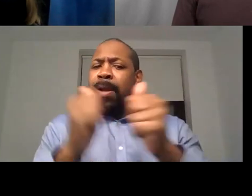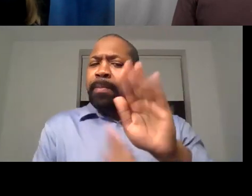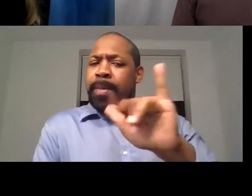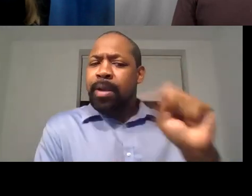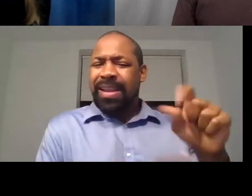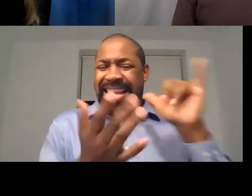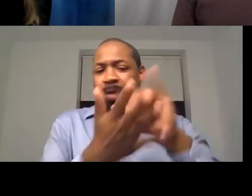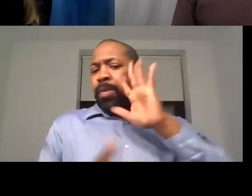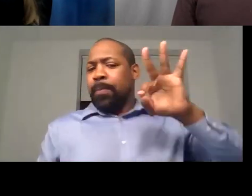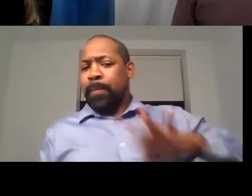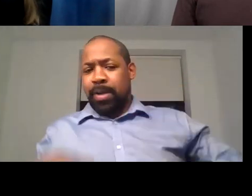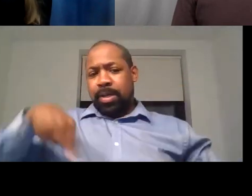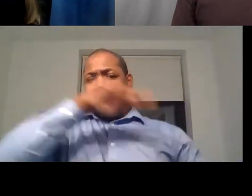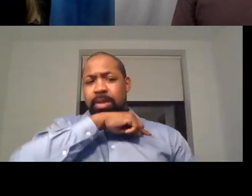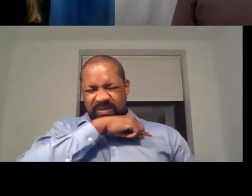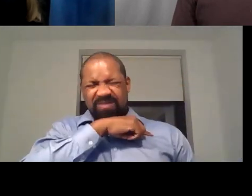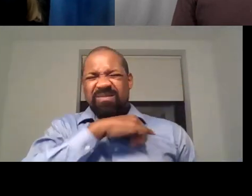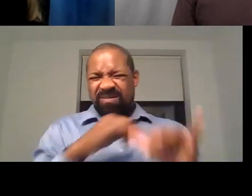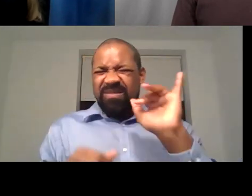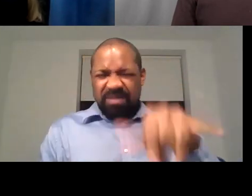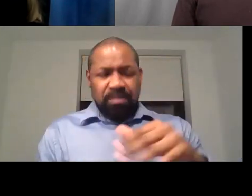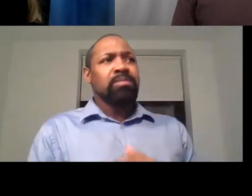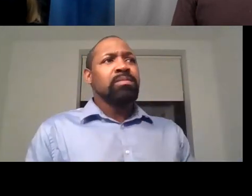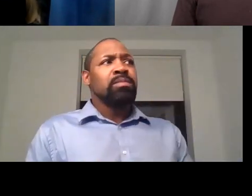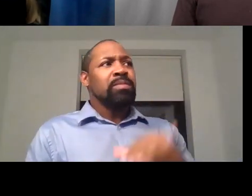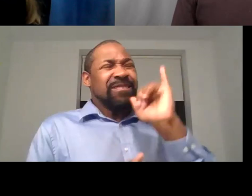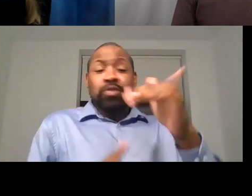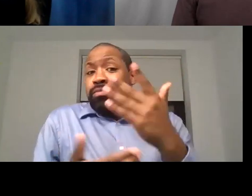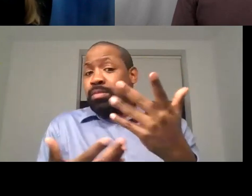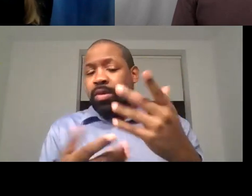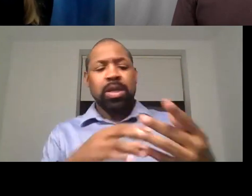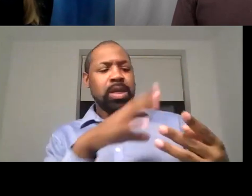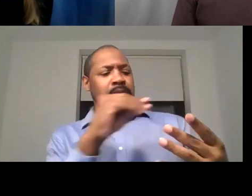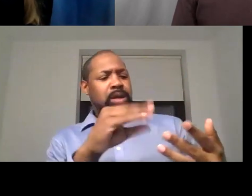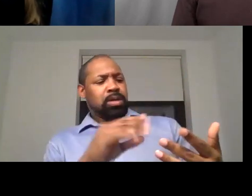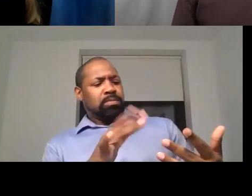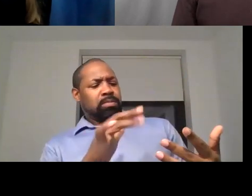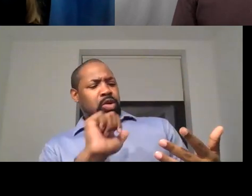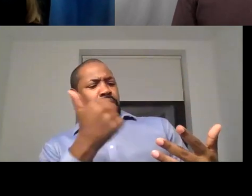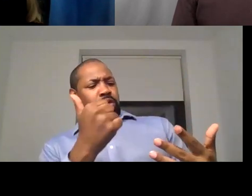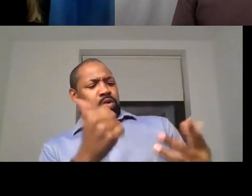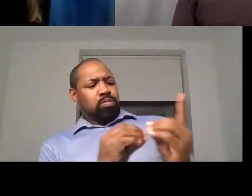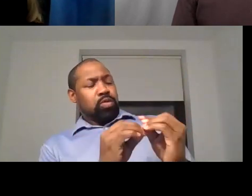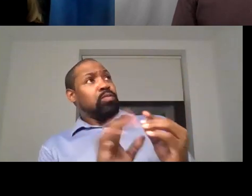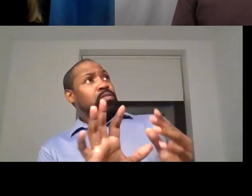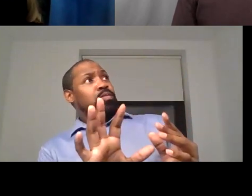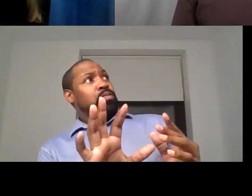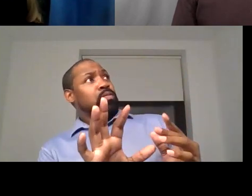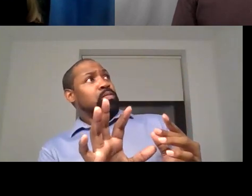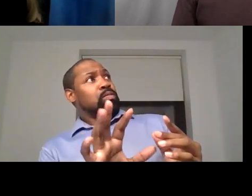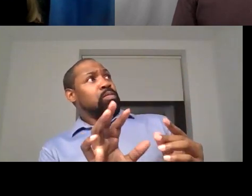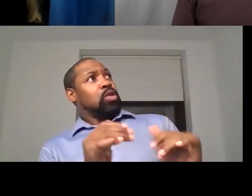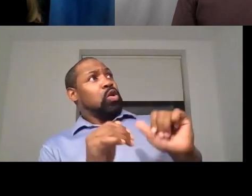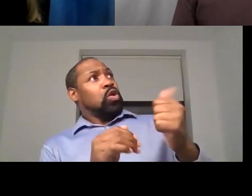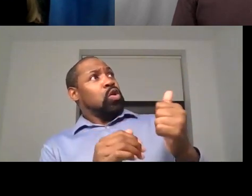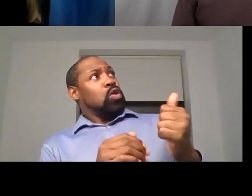be more apt to support the community and by seeing how things would benefit us. I